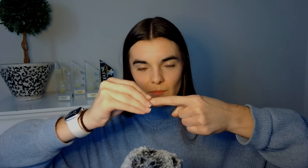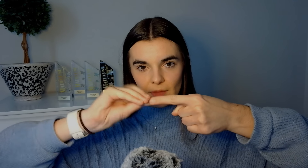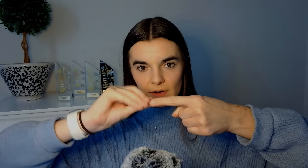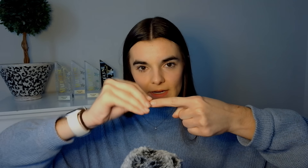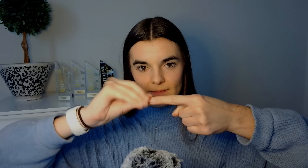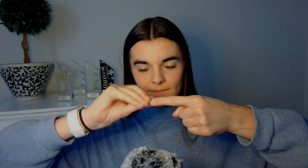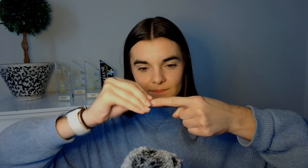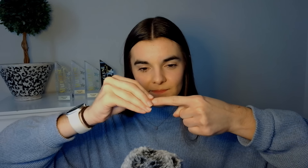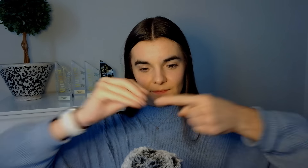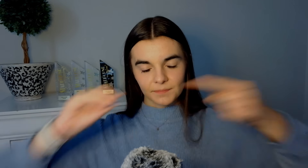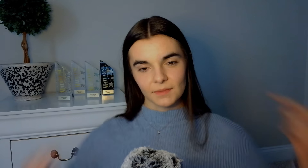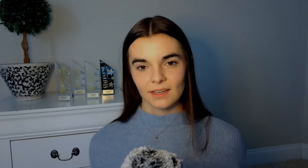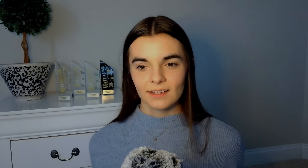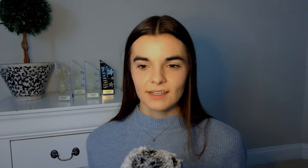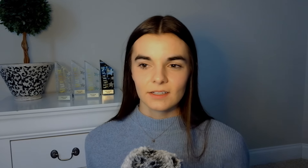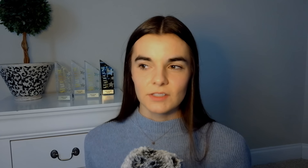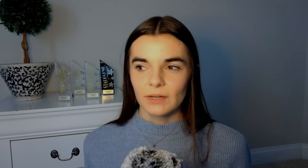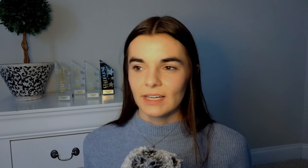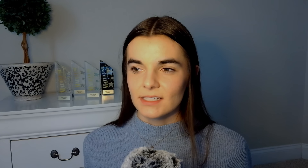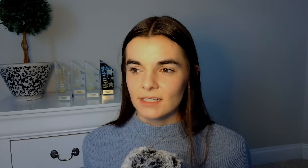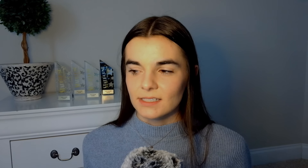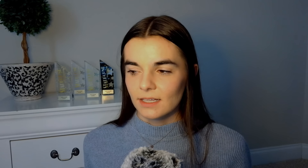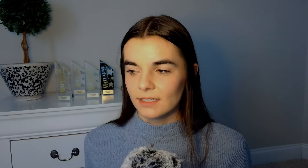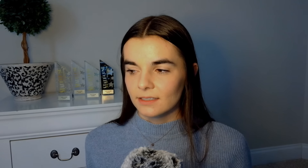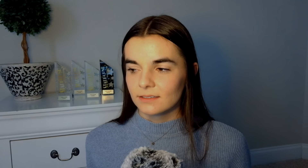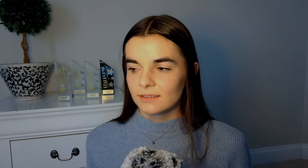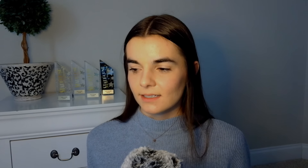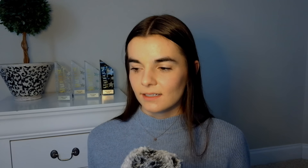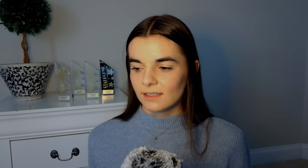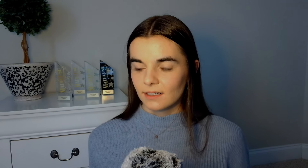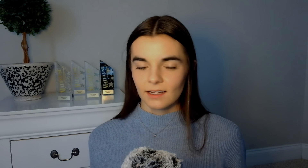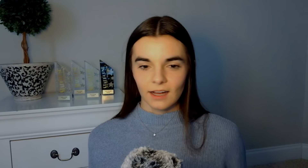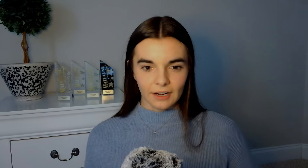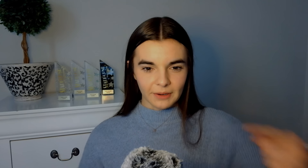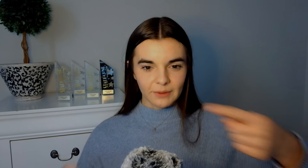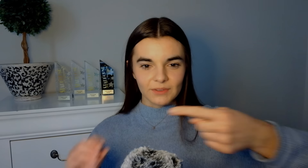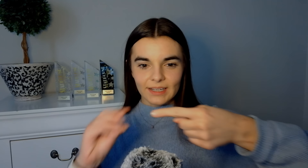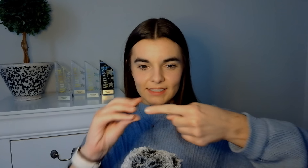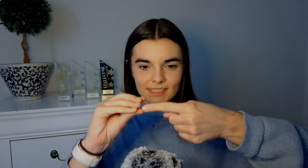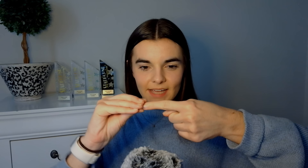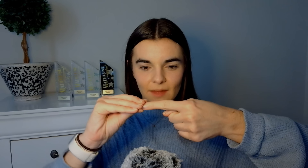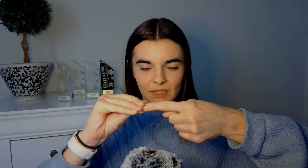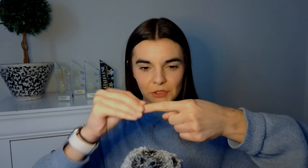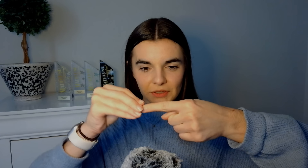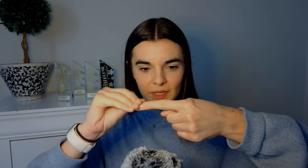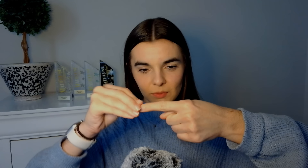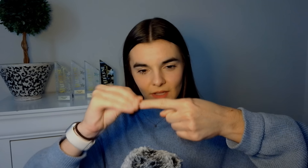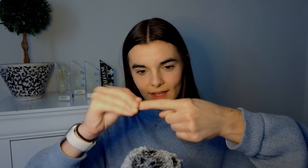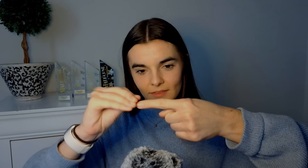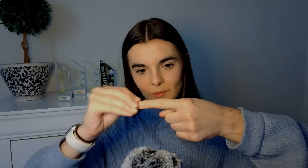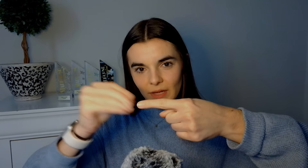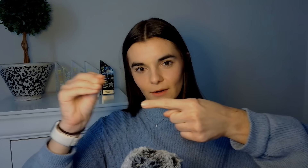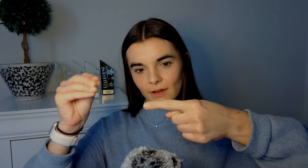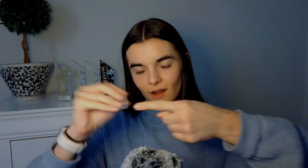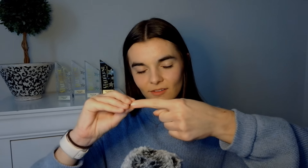Berry. So I guess that's like, I don't know, like a stem, and you're like plucking the berry off,